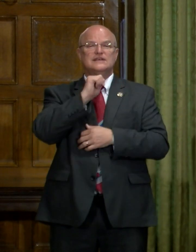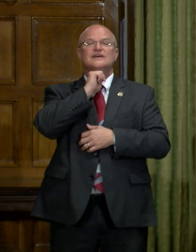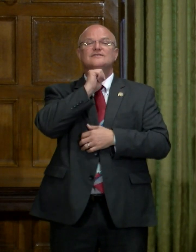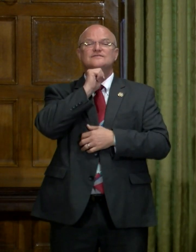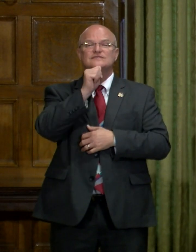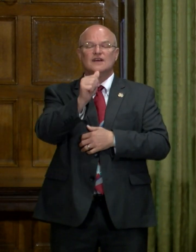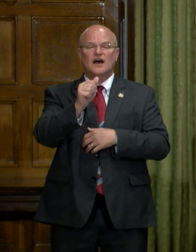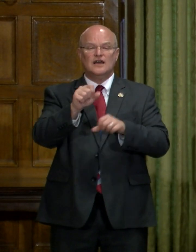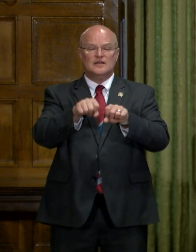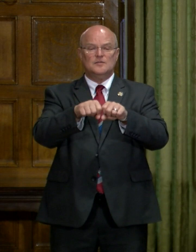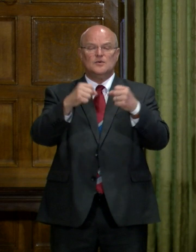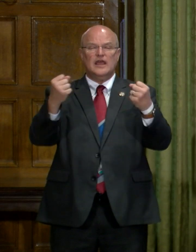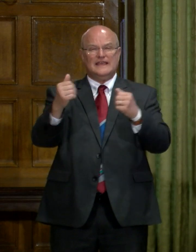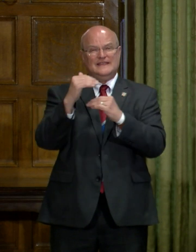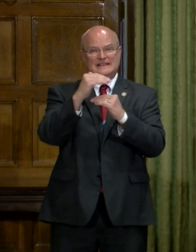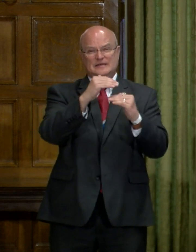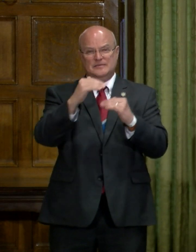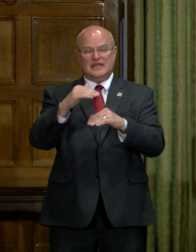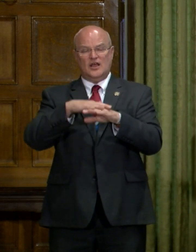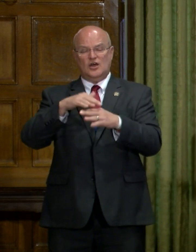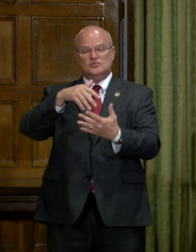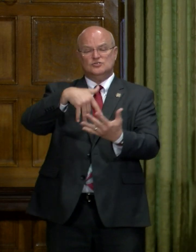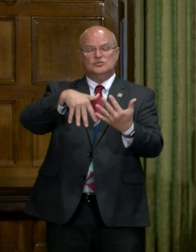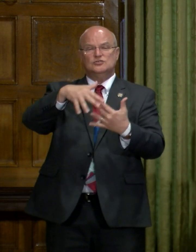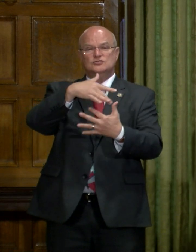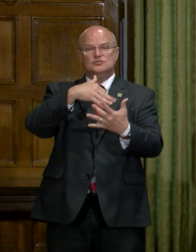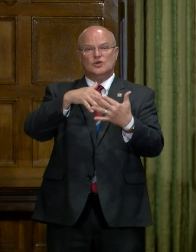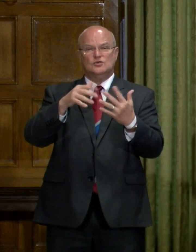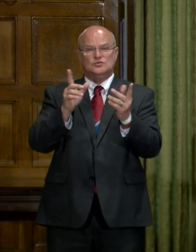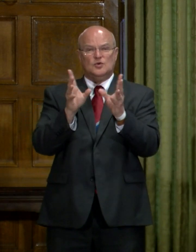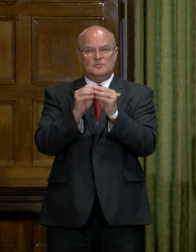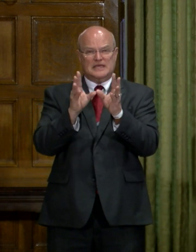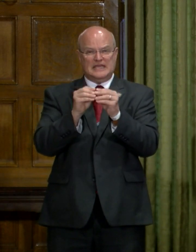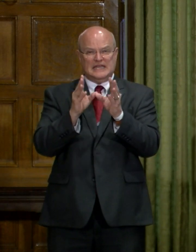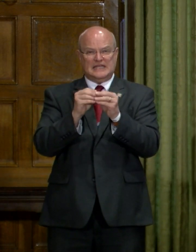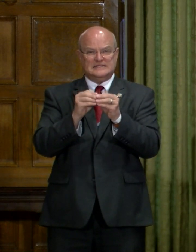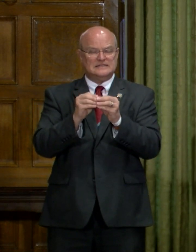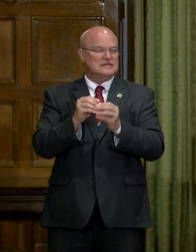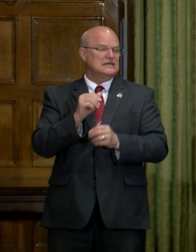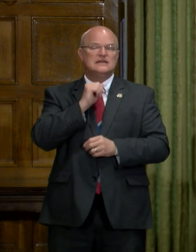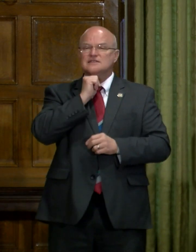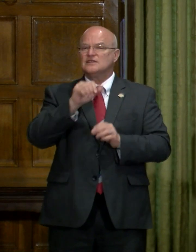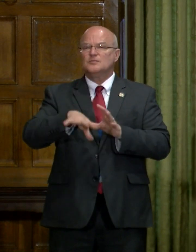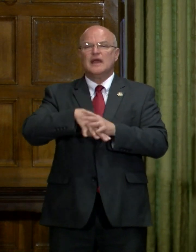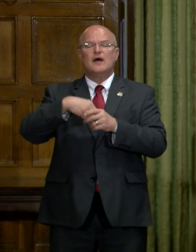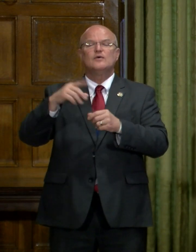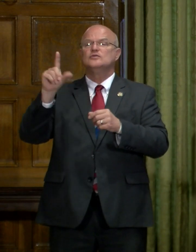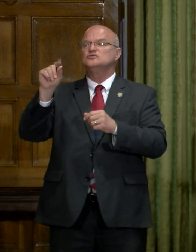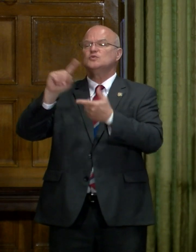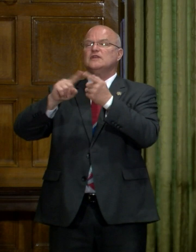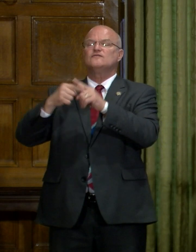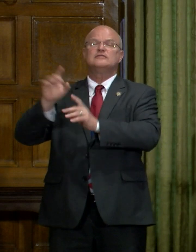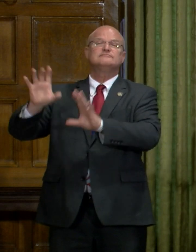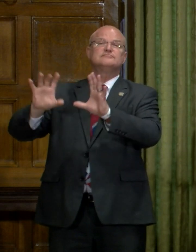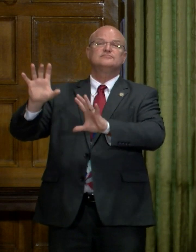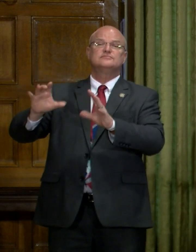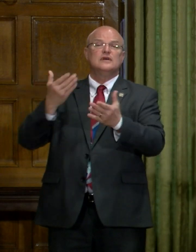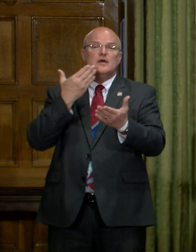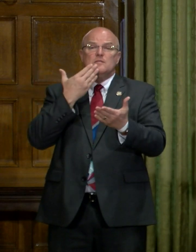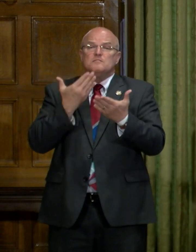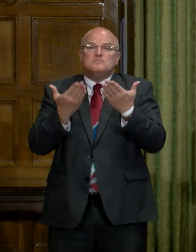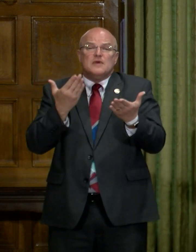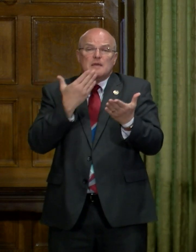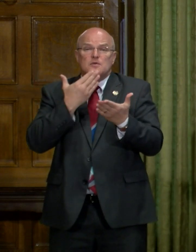not violating the limitations on social gatherings. We don't need to be out with 20 friends. It might be good